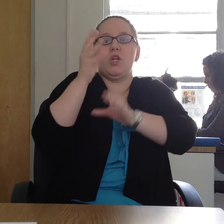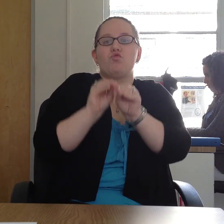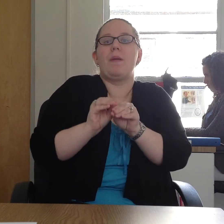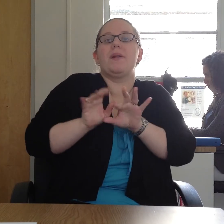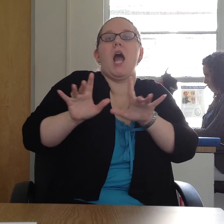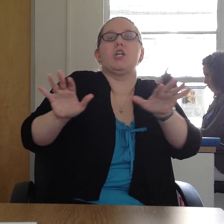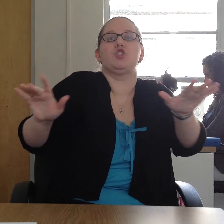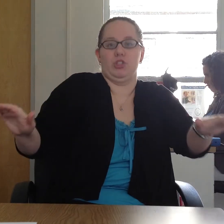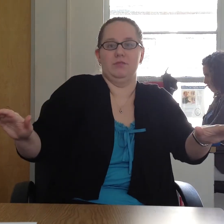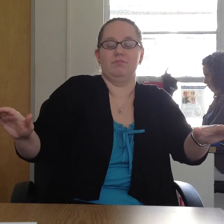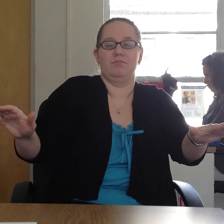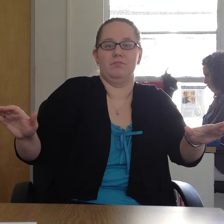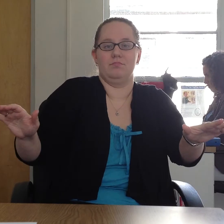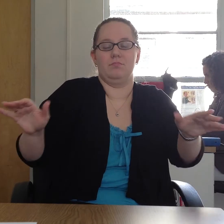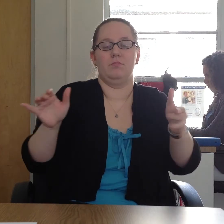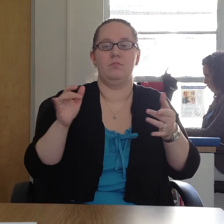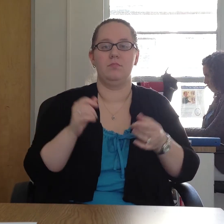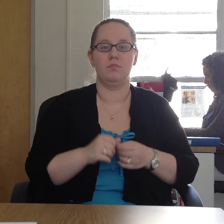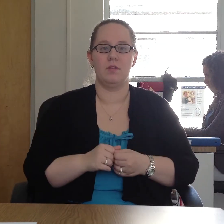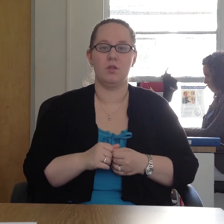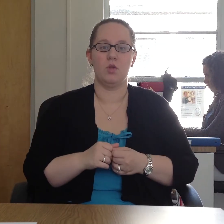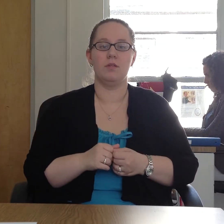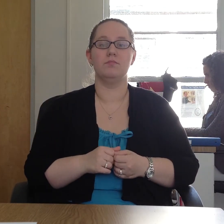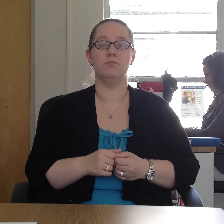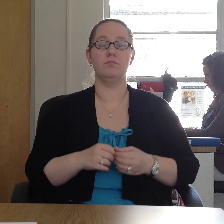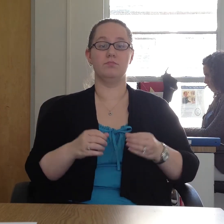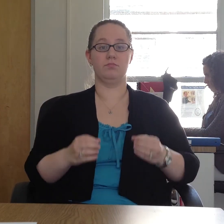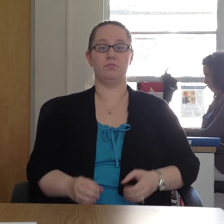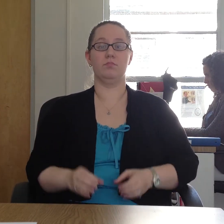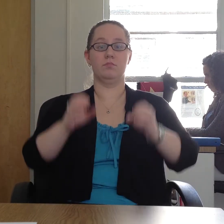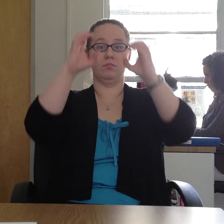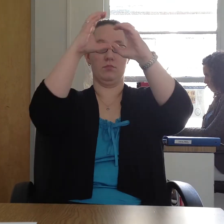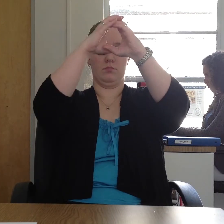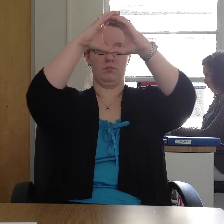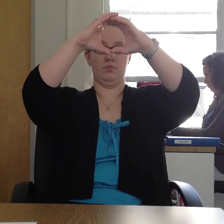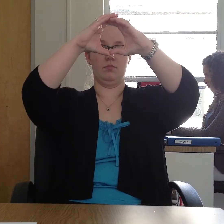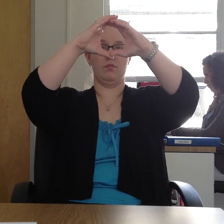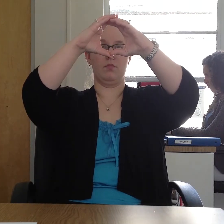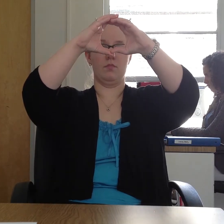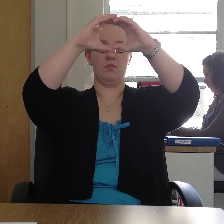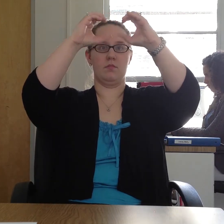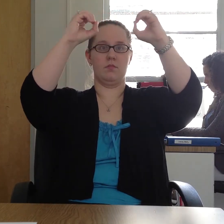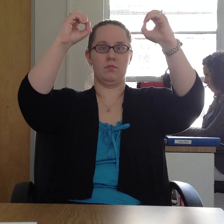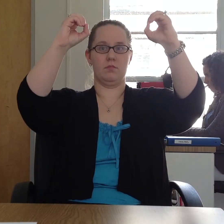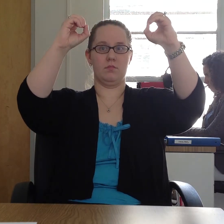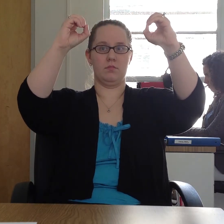Bacteria reproduce by splitting in two. This is called binary fission.